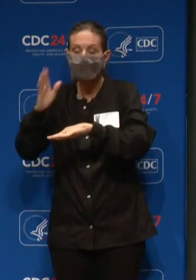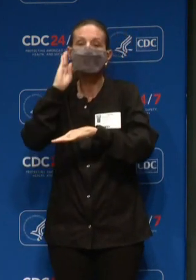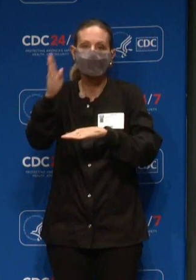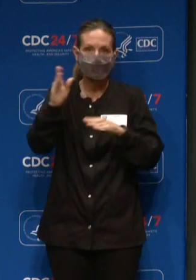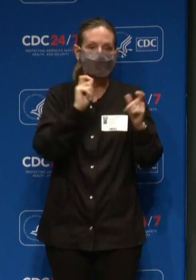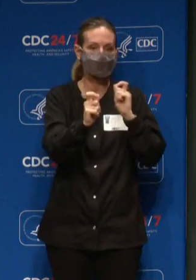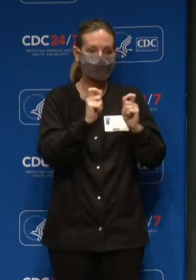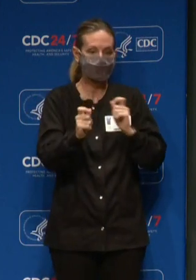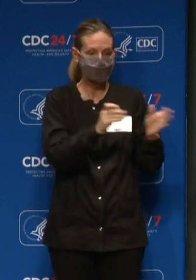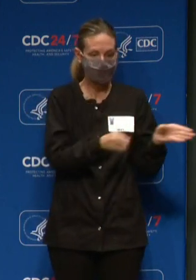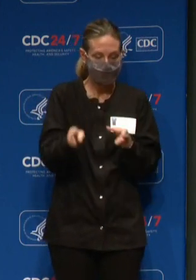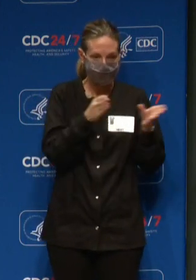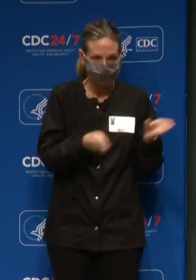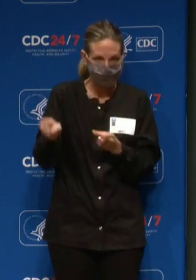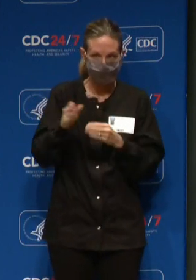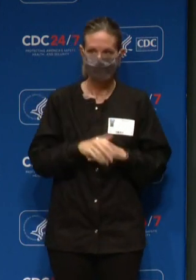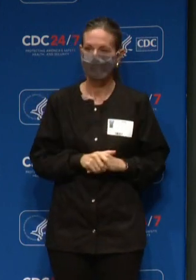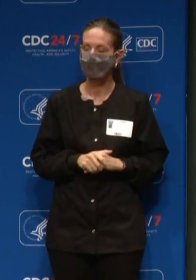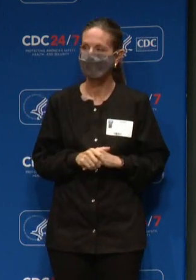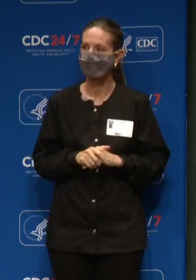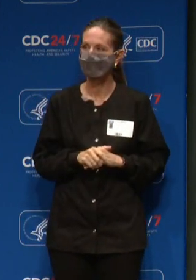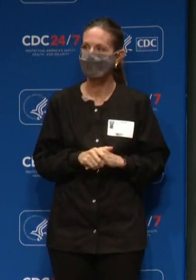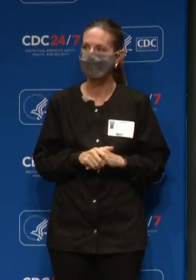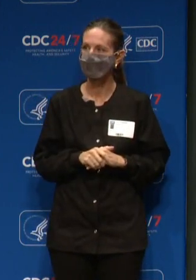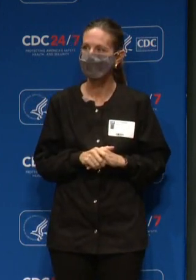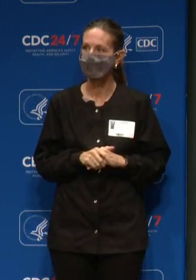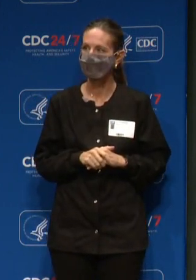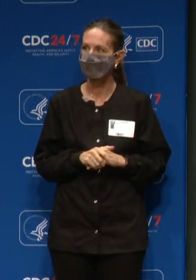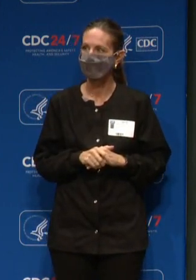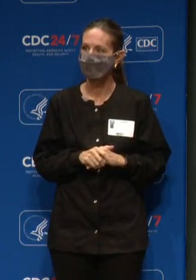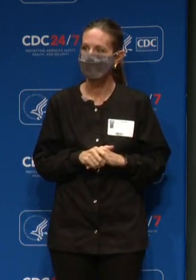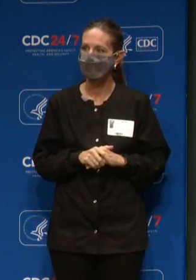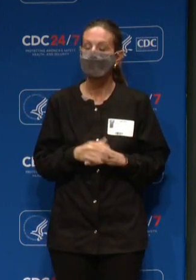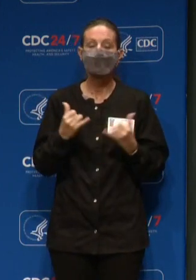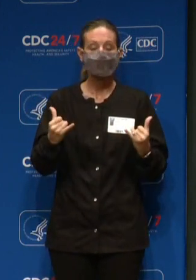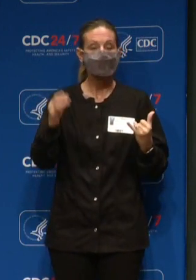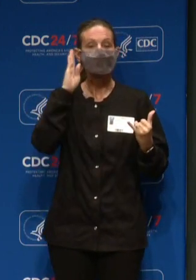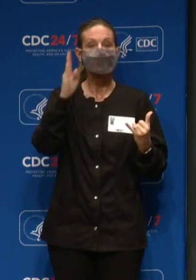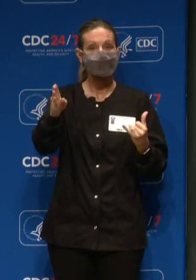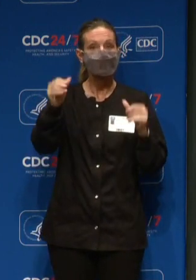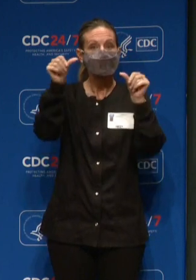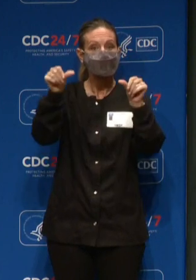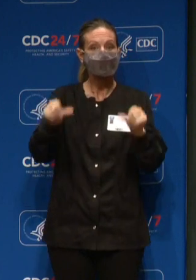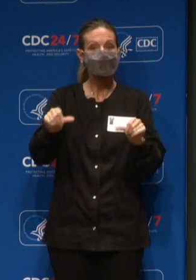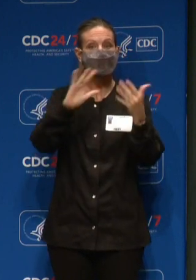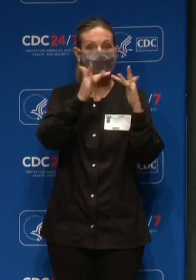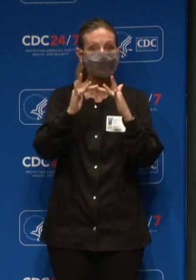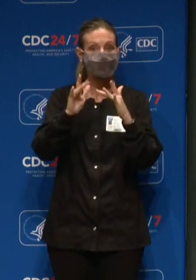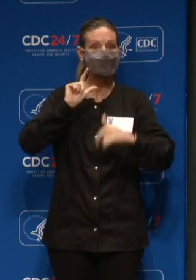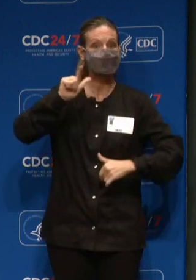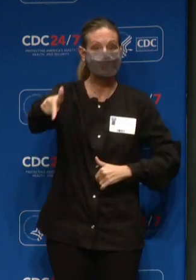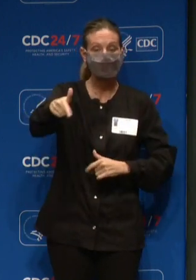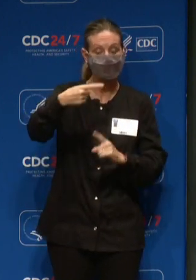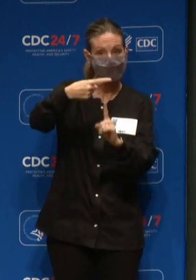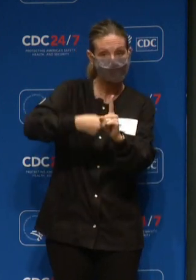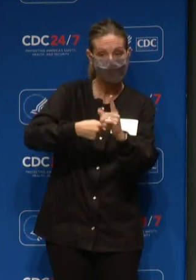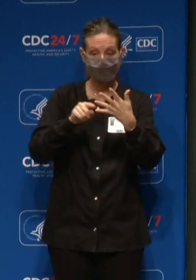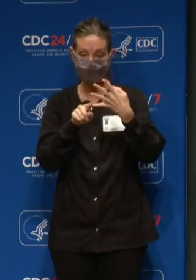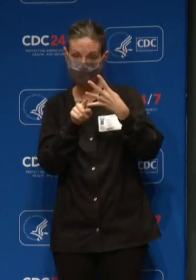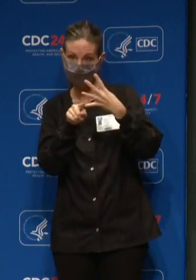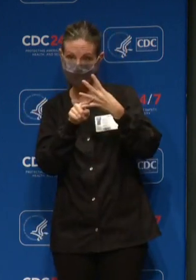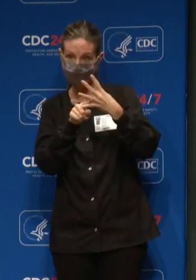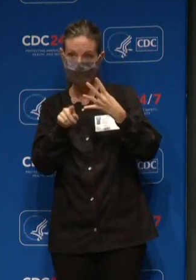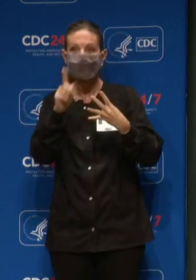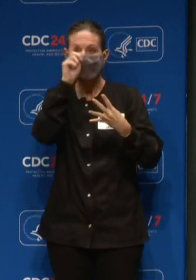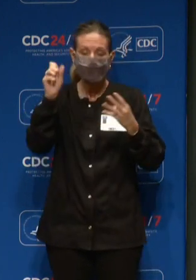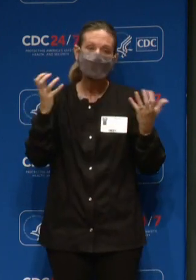Additionally, each plan will include an executive summary that we plan to post online later this month, allowing for maximal